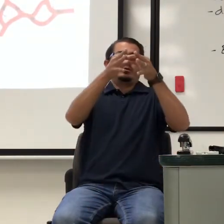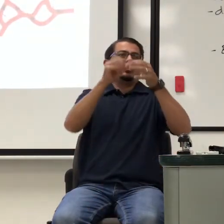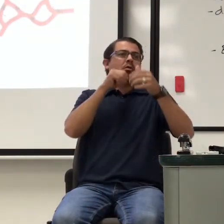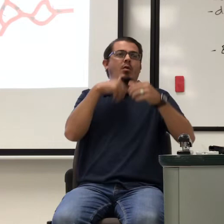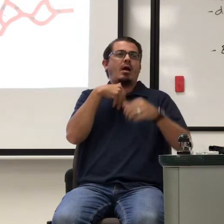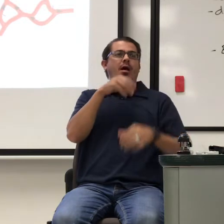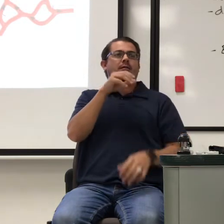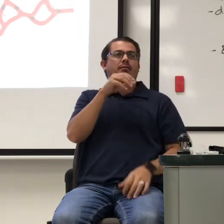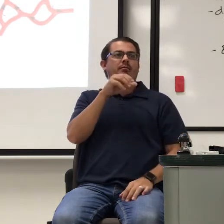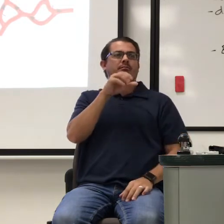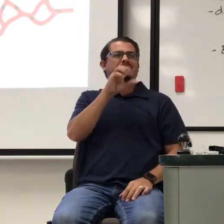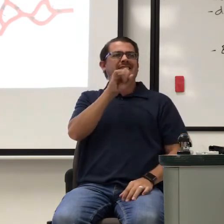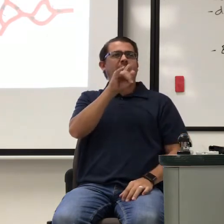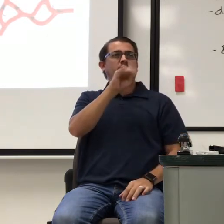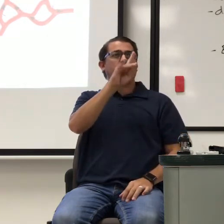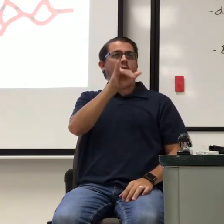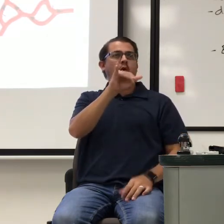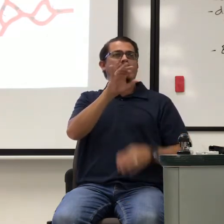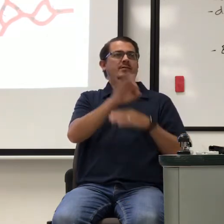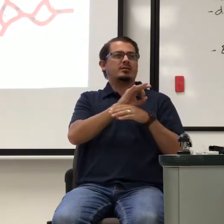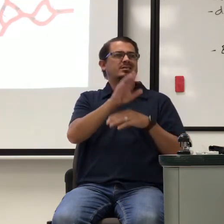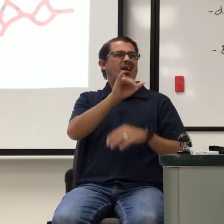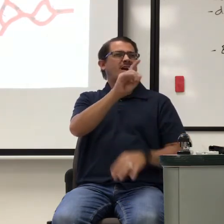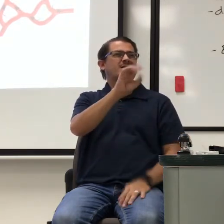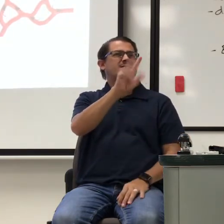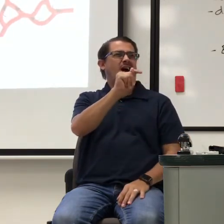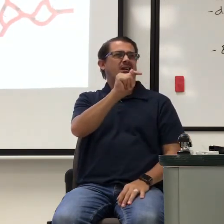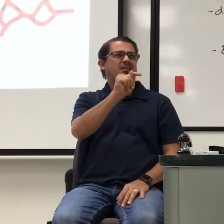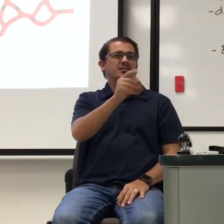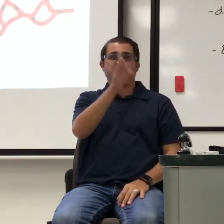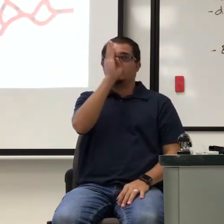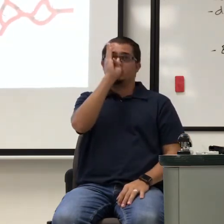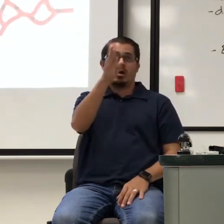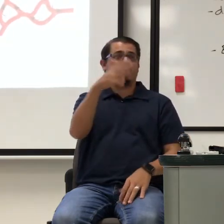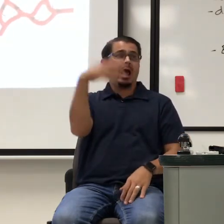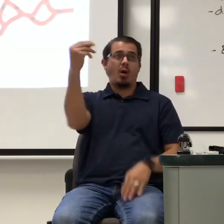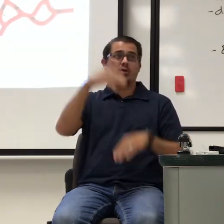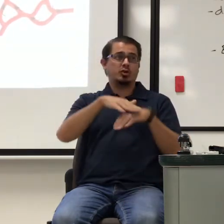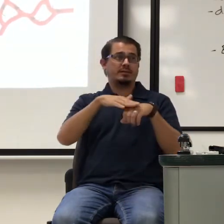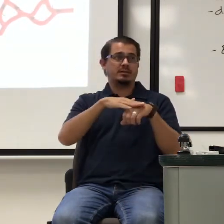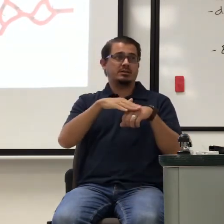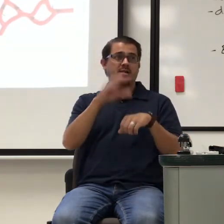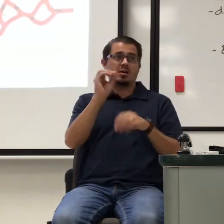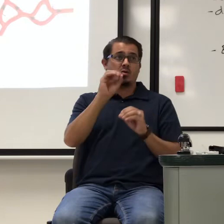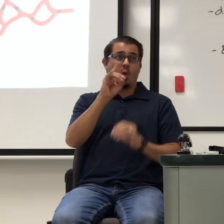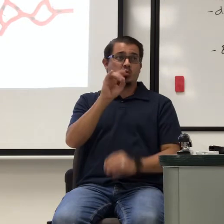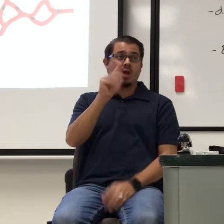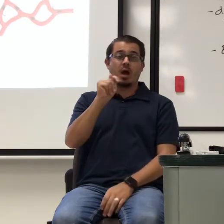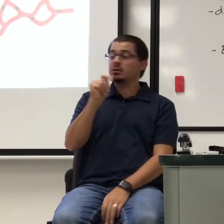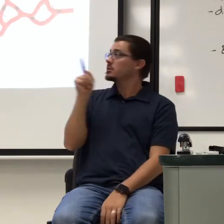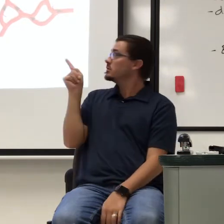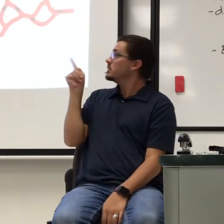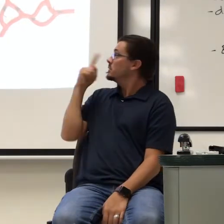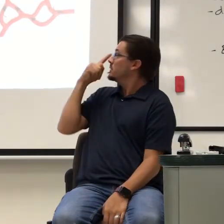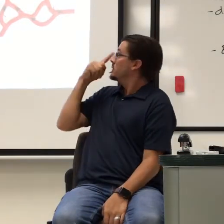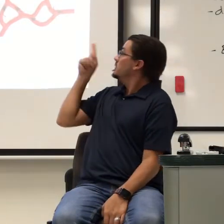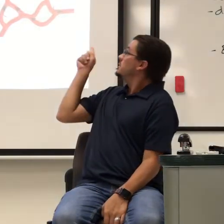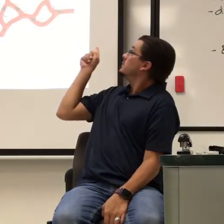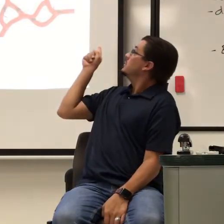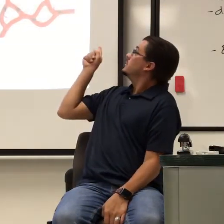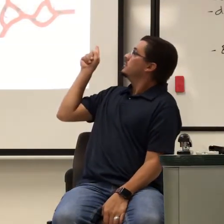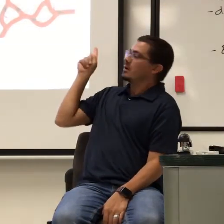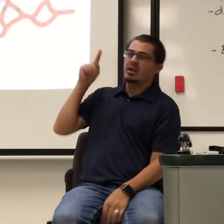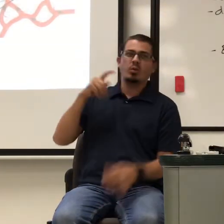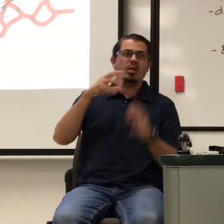secretory function, they just act as a duct. So you have a straight shot to the surface. There's no duct here. It disintegrates in